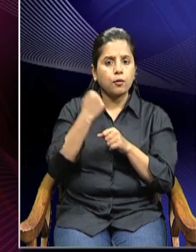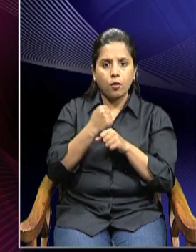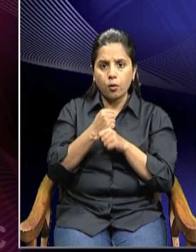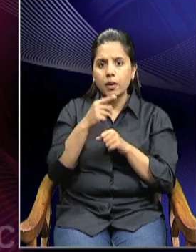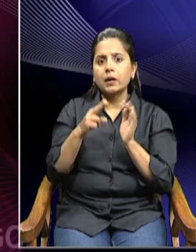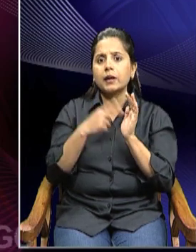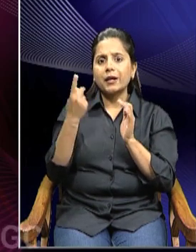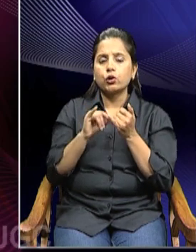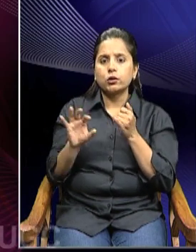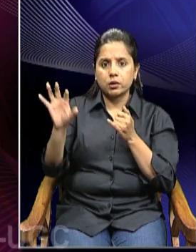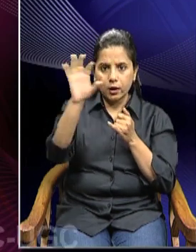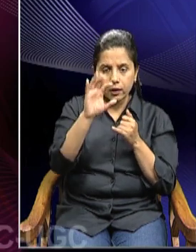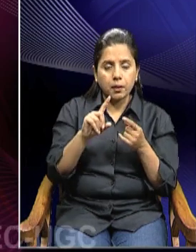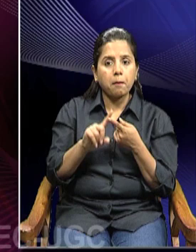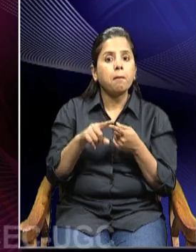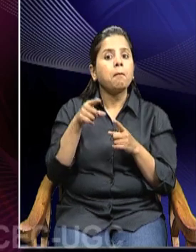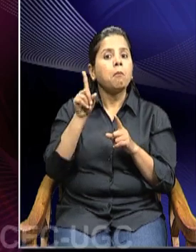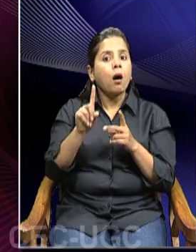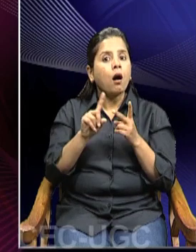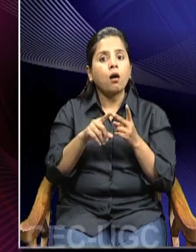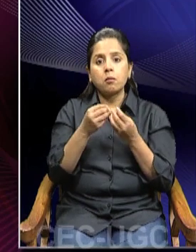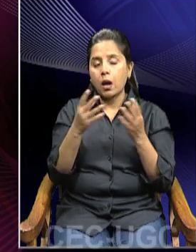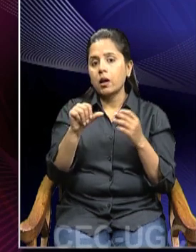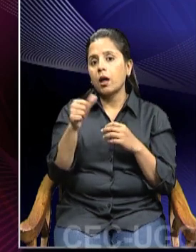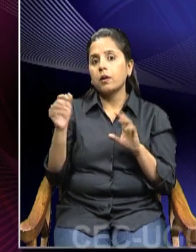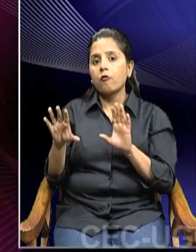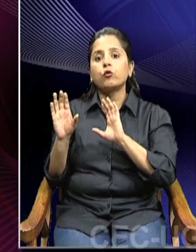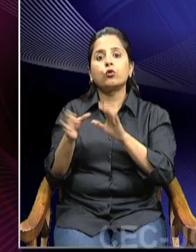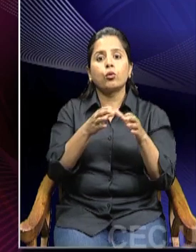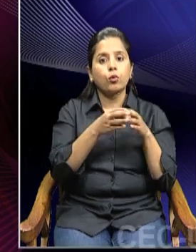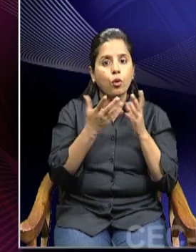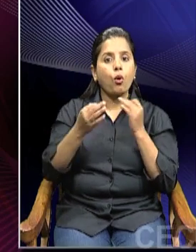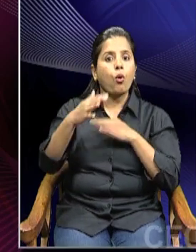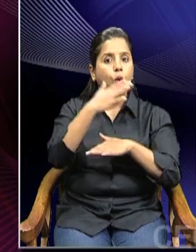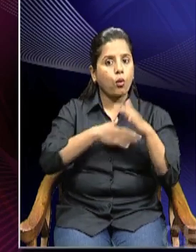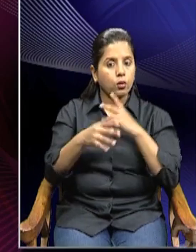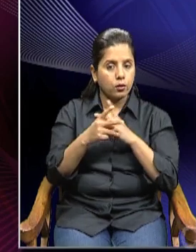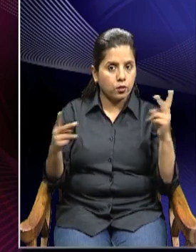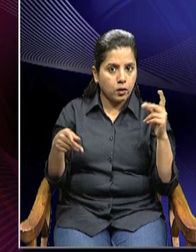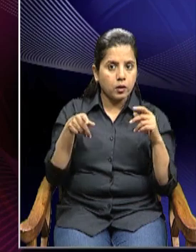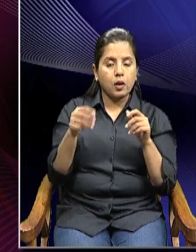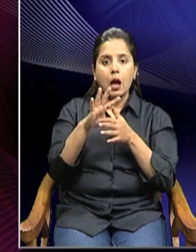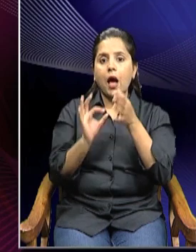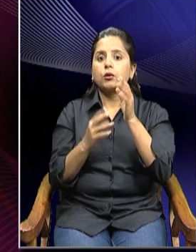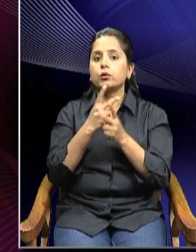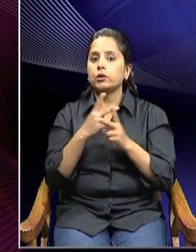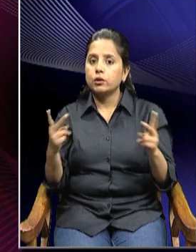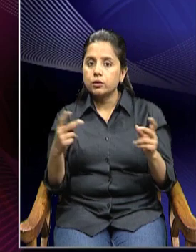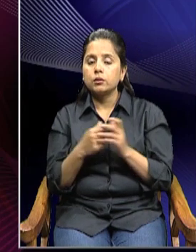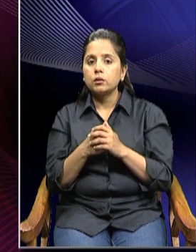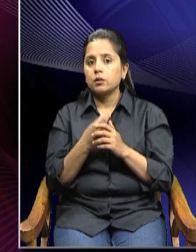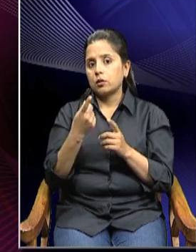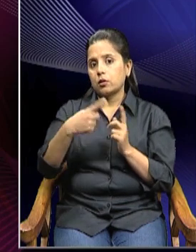nation states, but there are various other groups, organizations and associations which